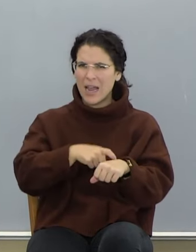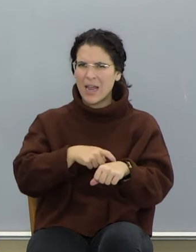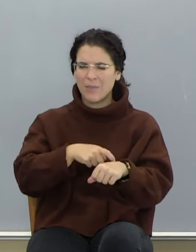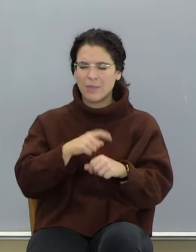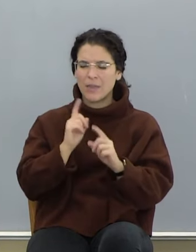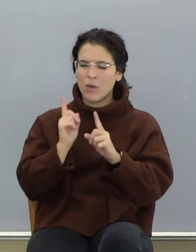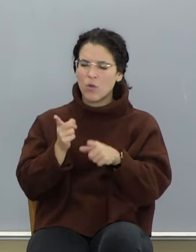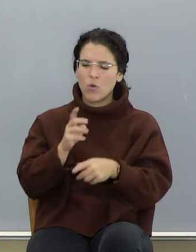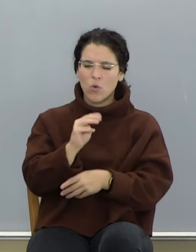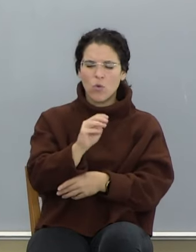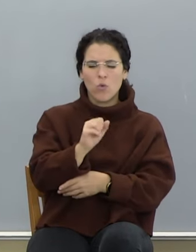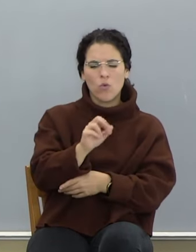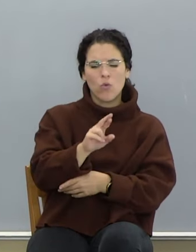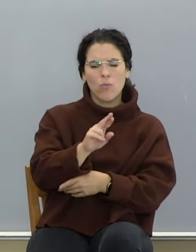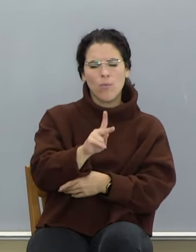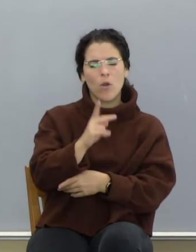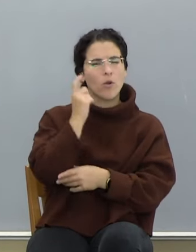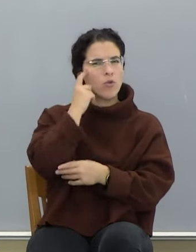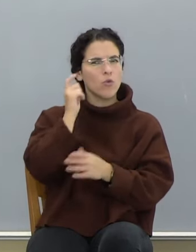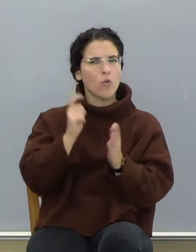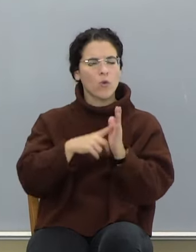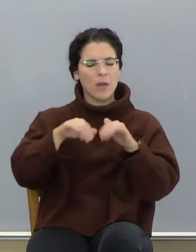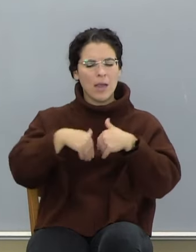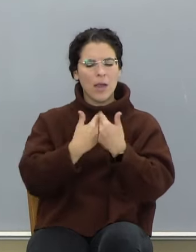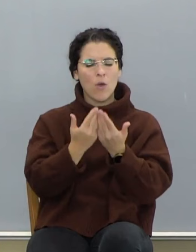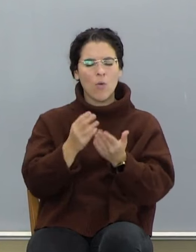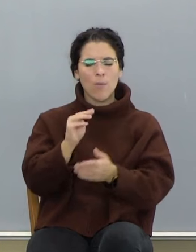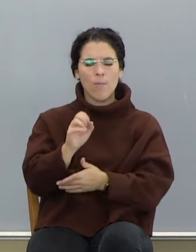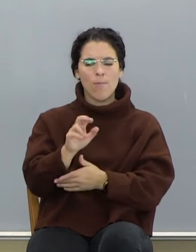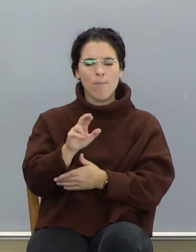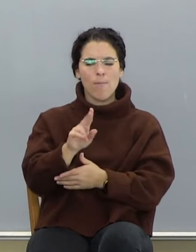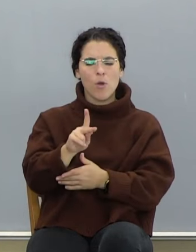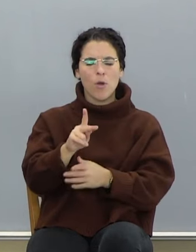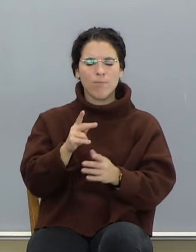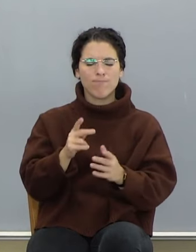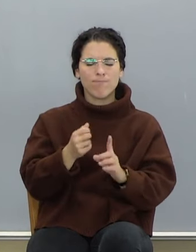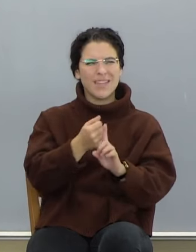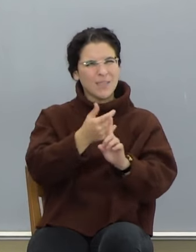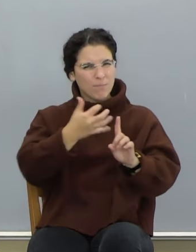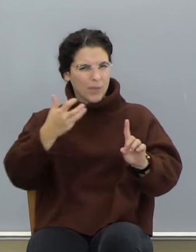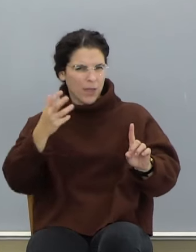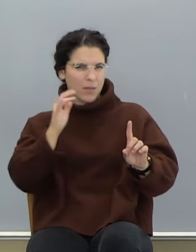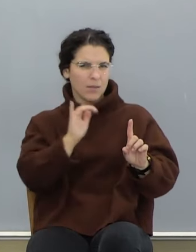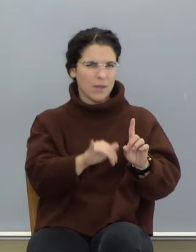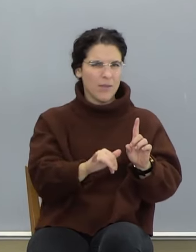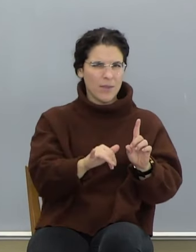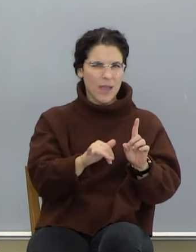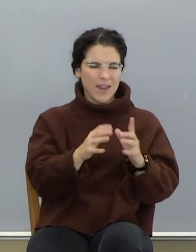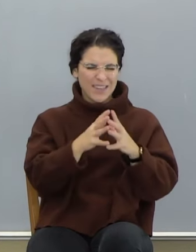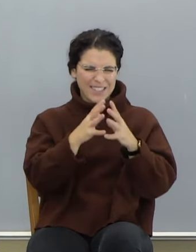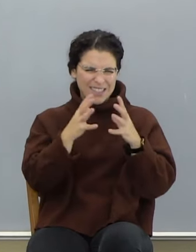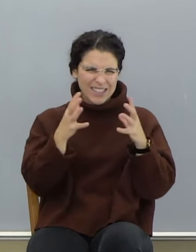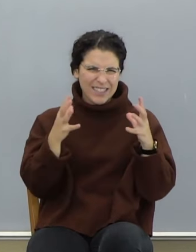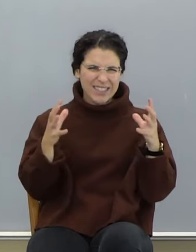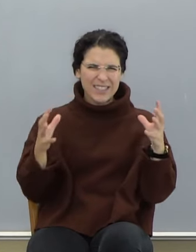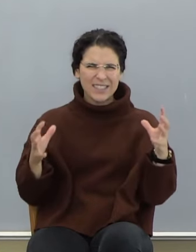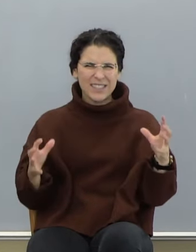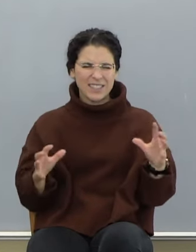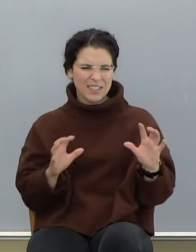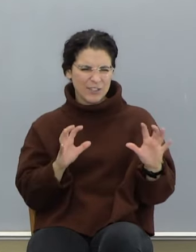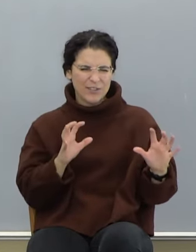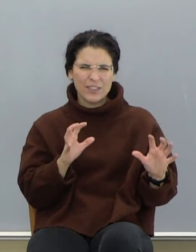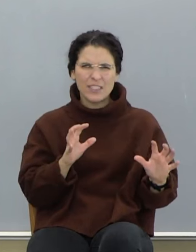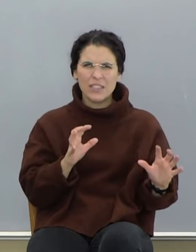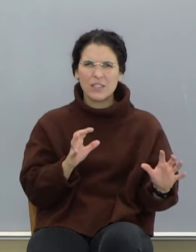now notice how Mark provides a little more detail regarding this exceeding